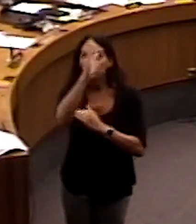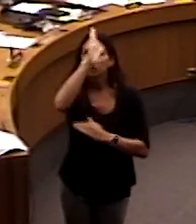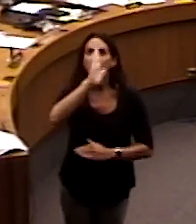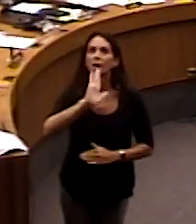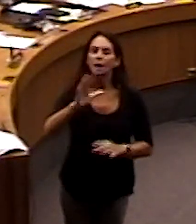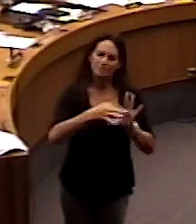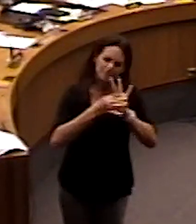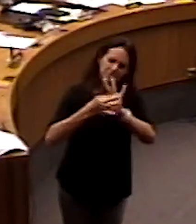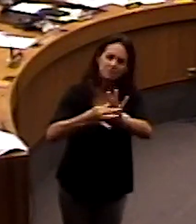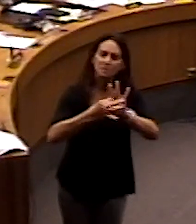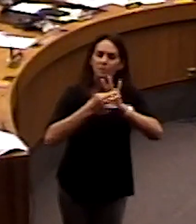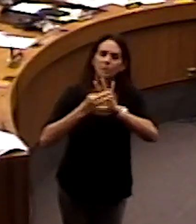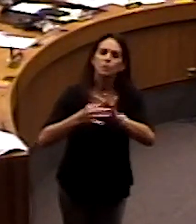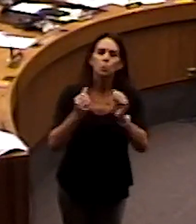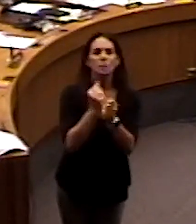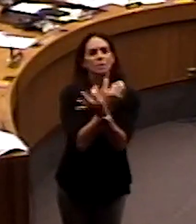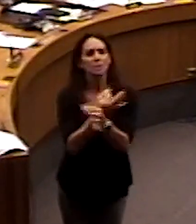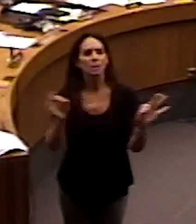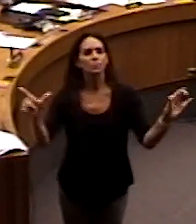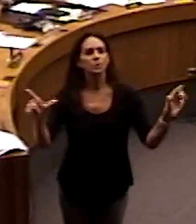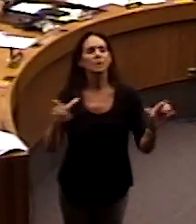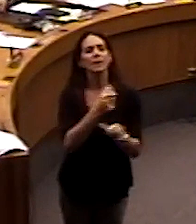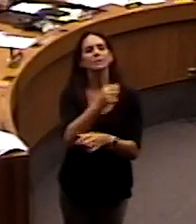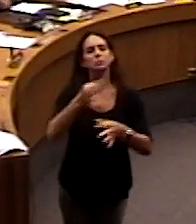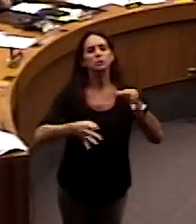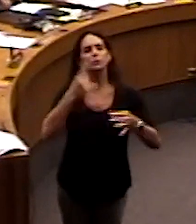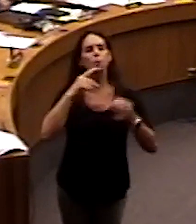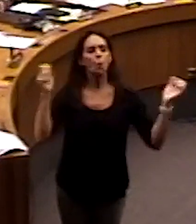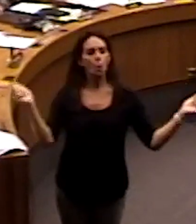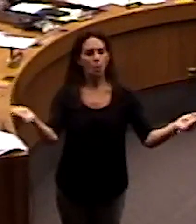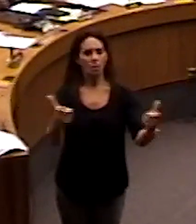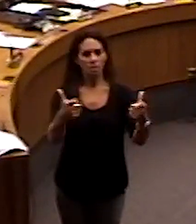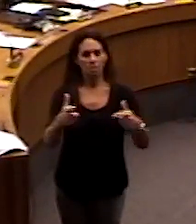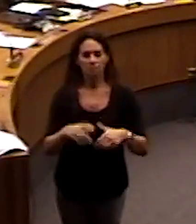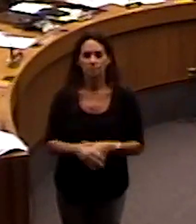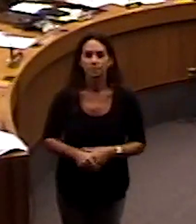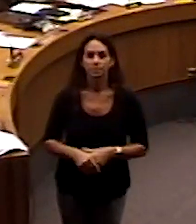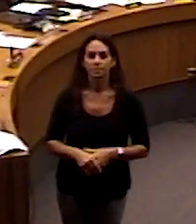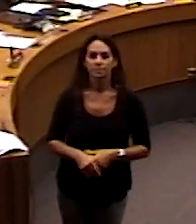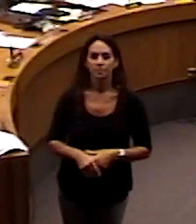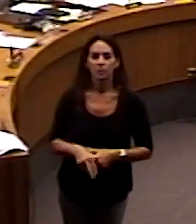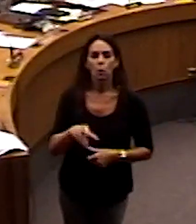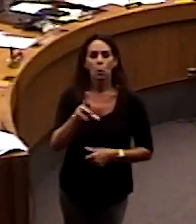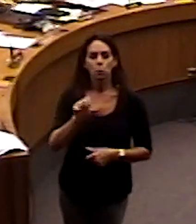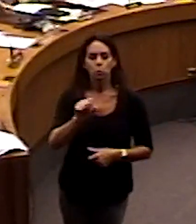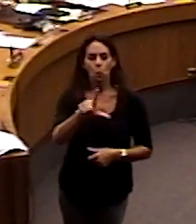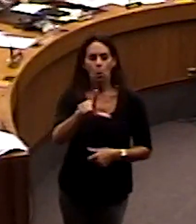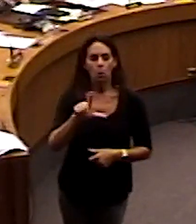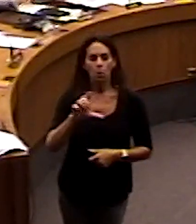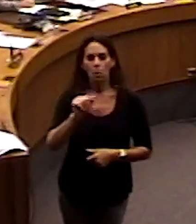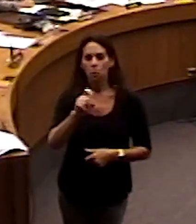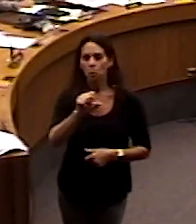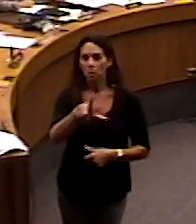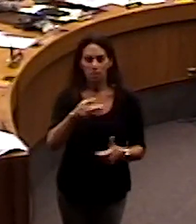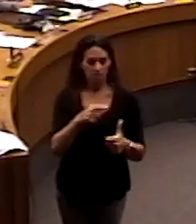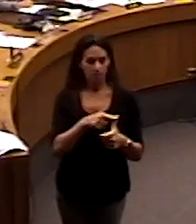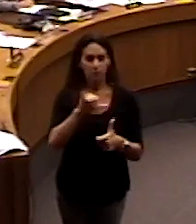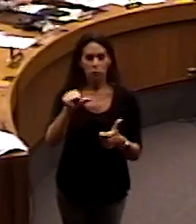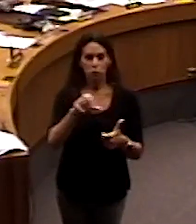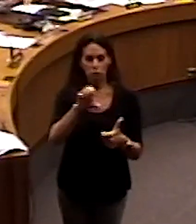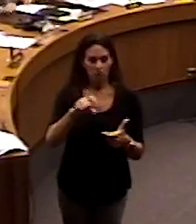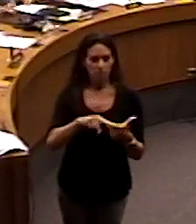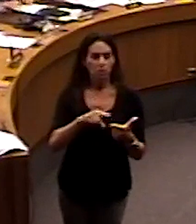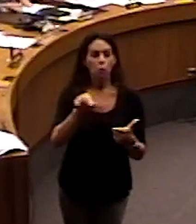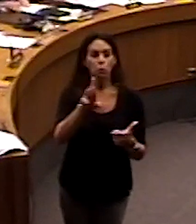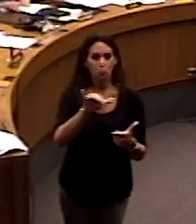God, indivisible, with liberty and justice for all. Roll call, please. Joe Cafaro. Here.